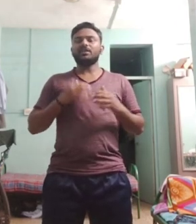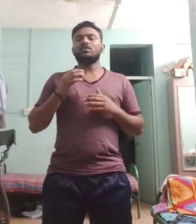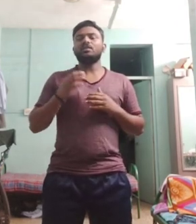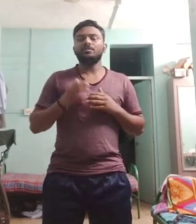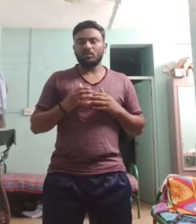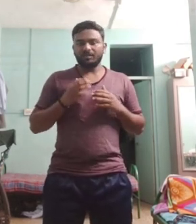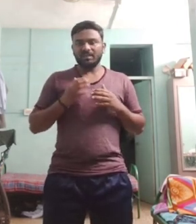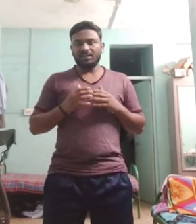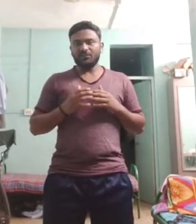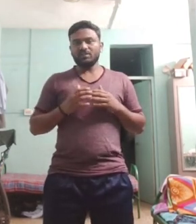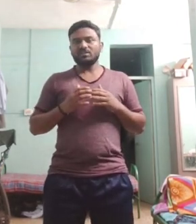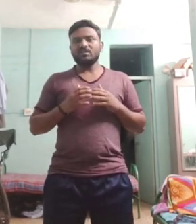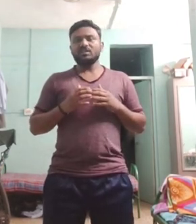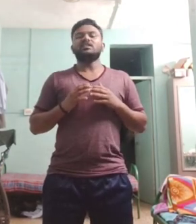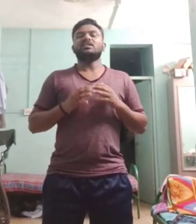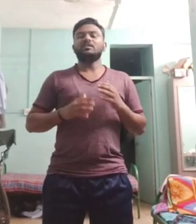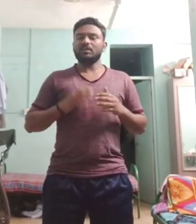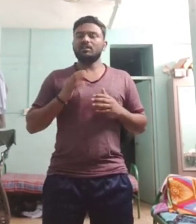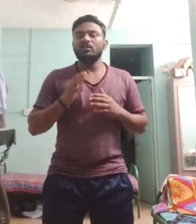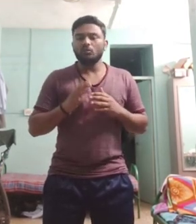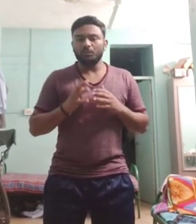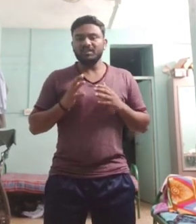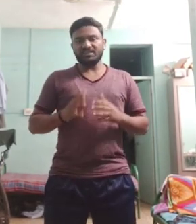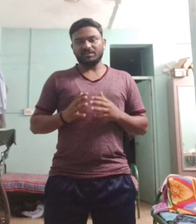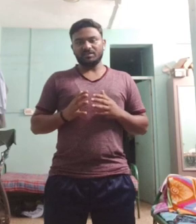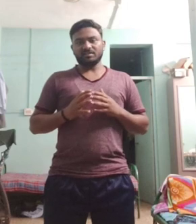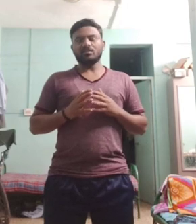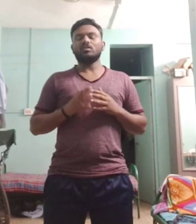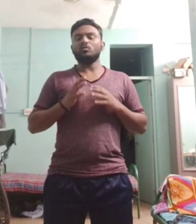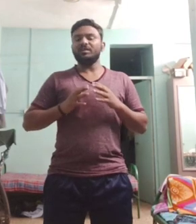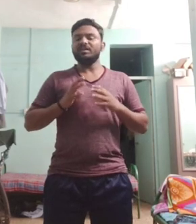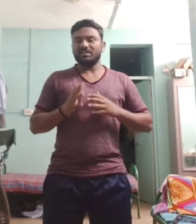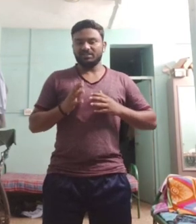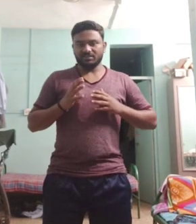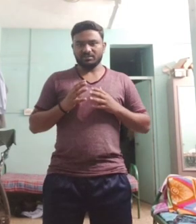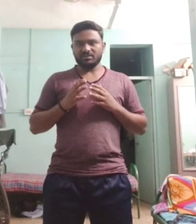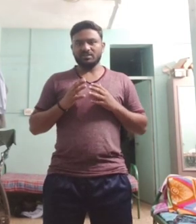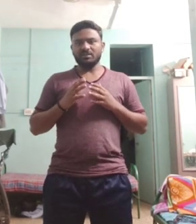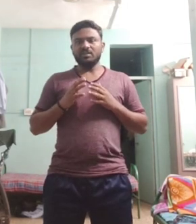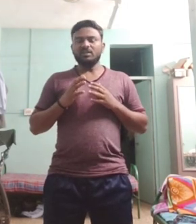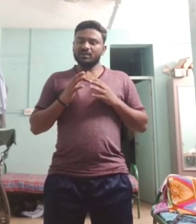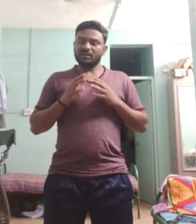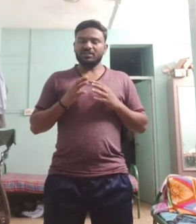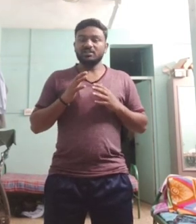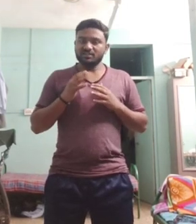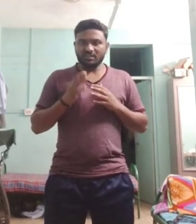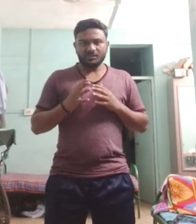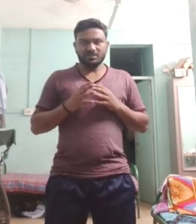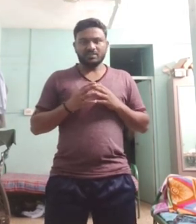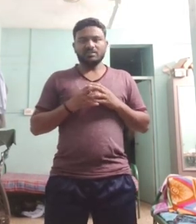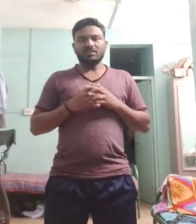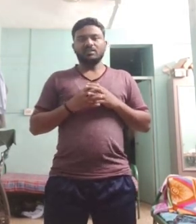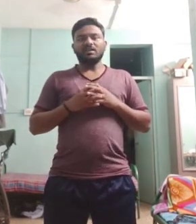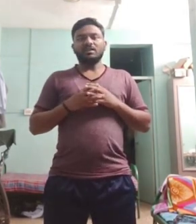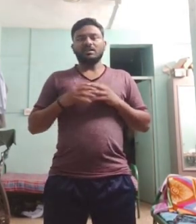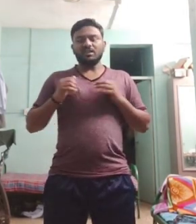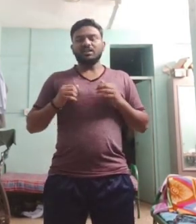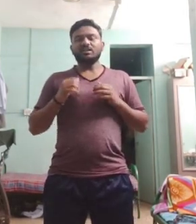particular programming language is nothing but a looping statements or looping conditional statements. Here